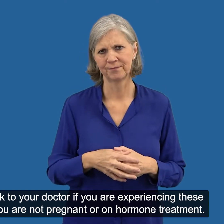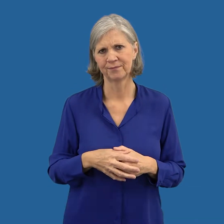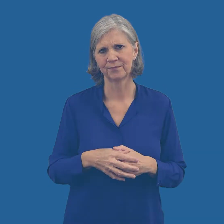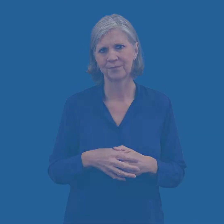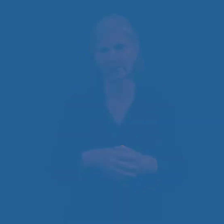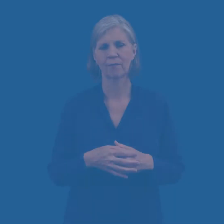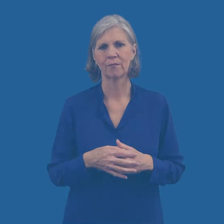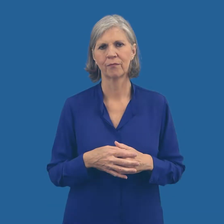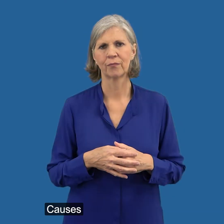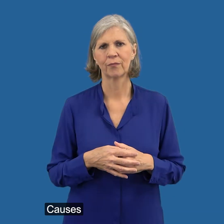treatment.